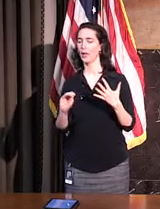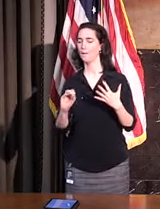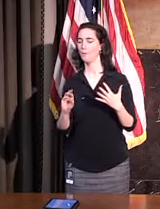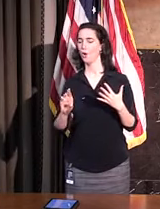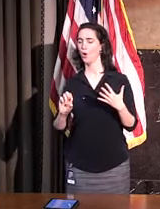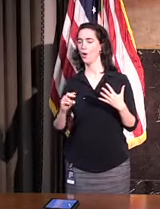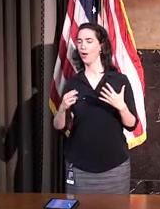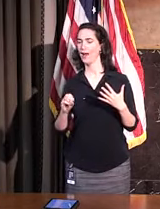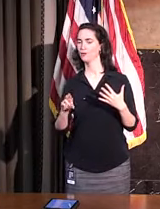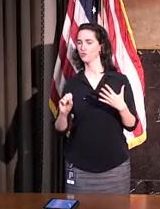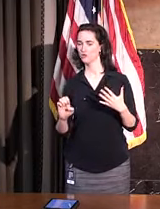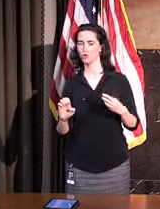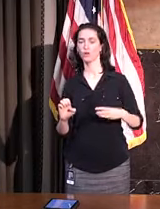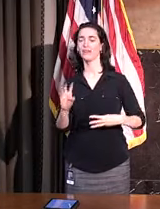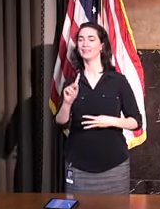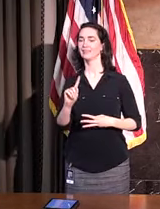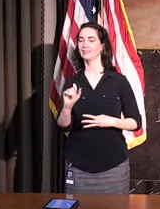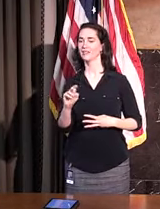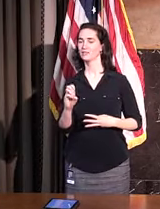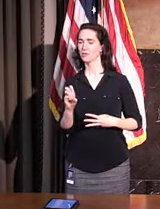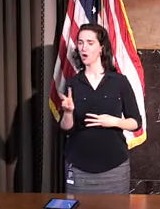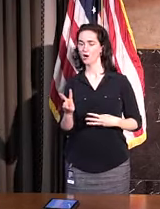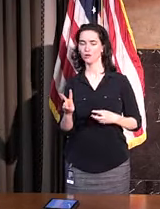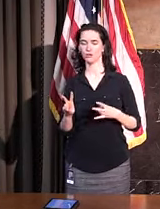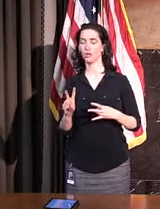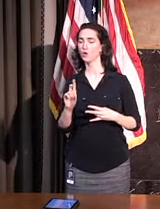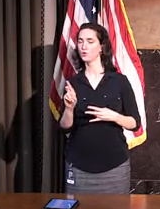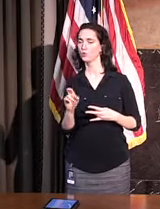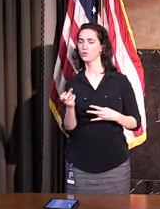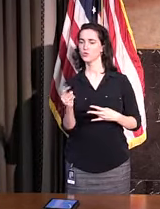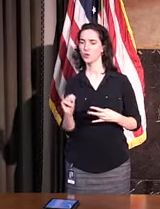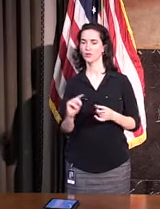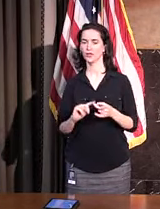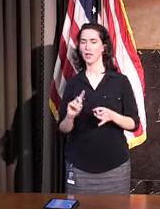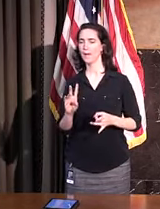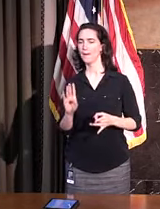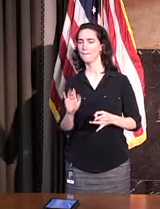Morehouse, Tensaw, Union, and Vernon.